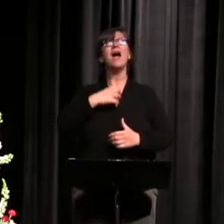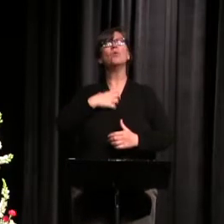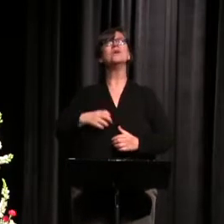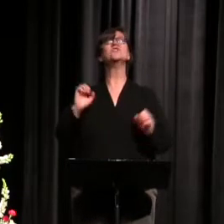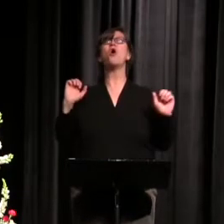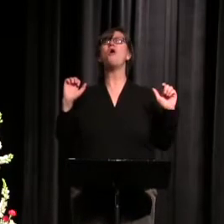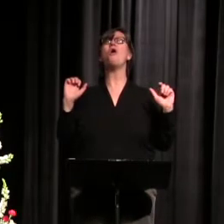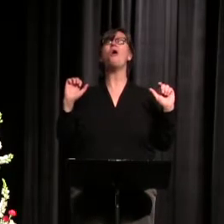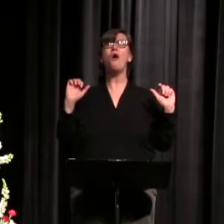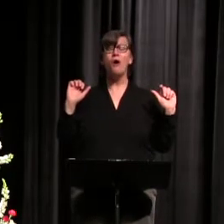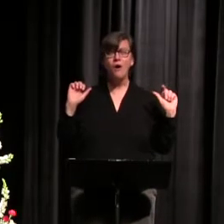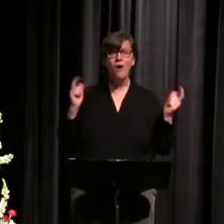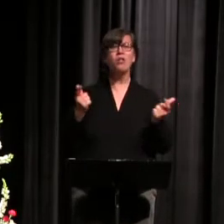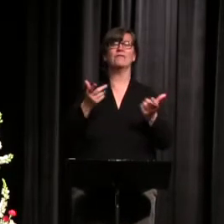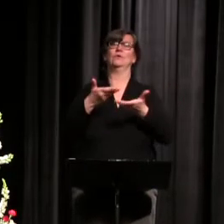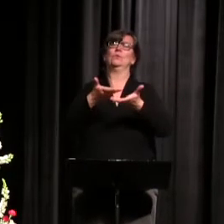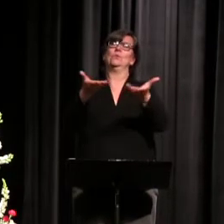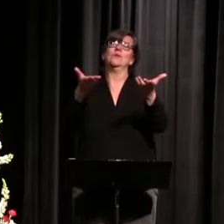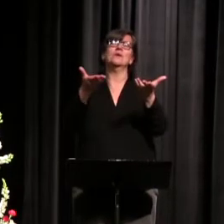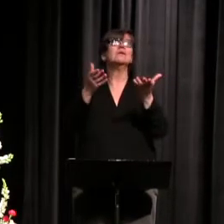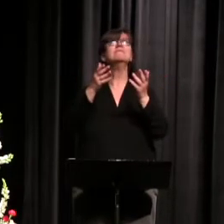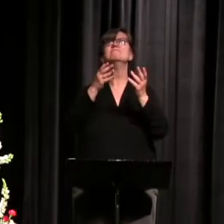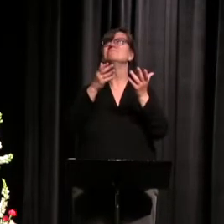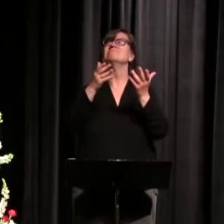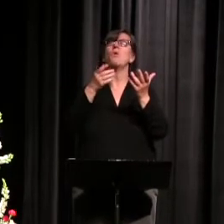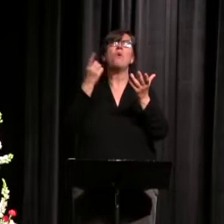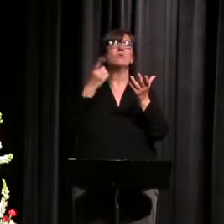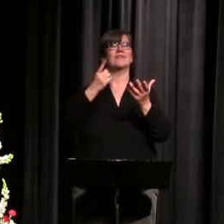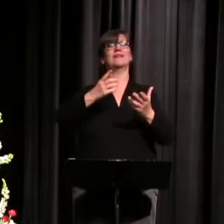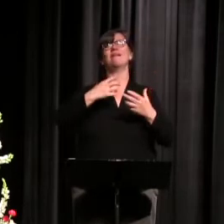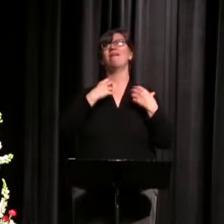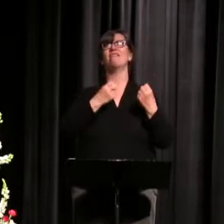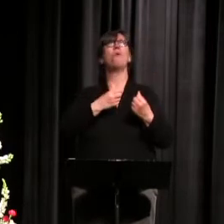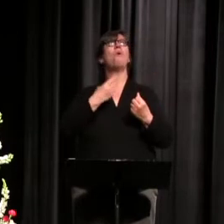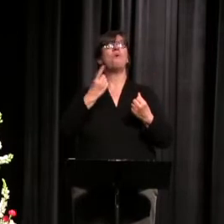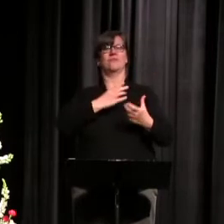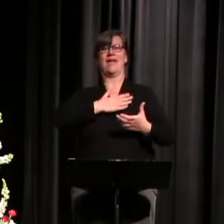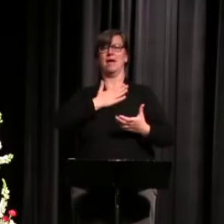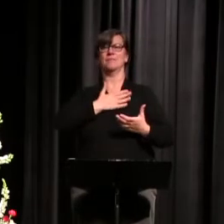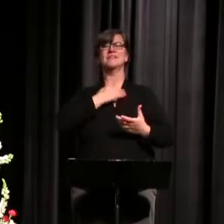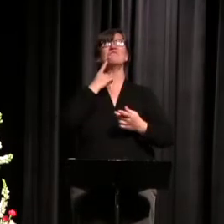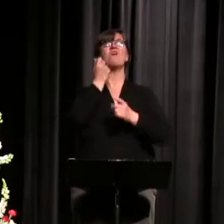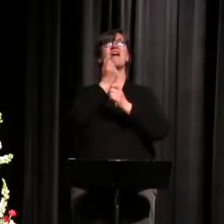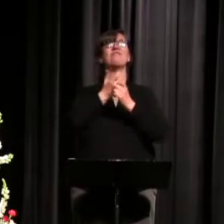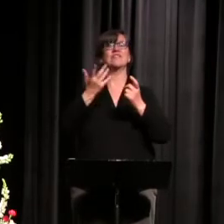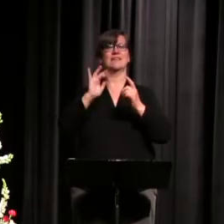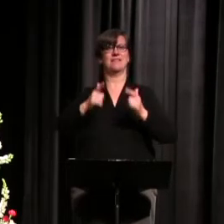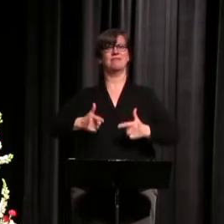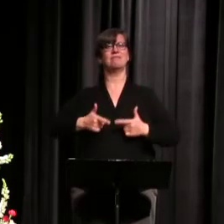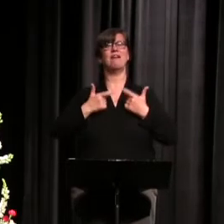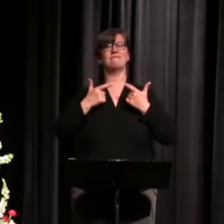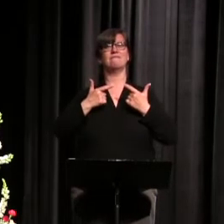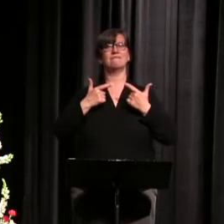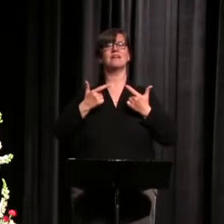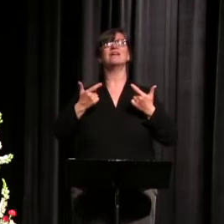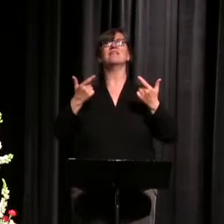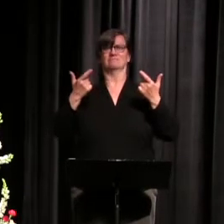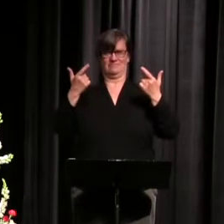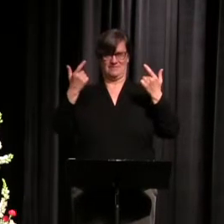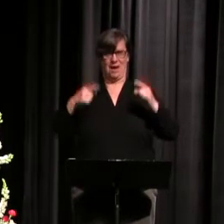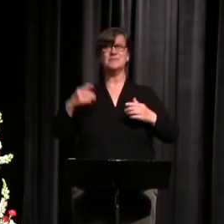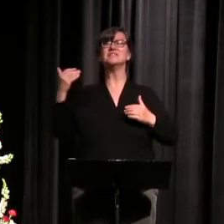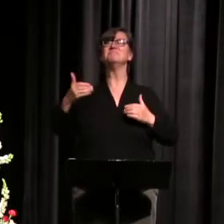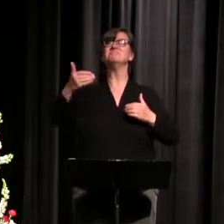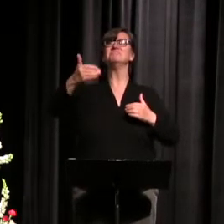all nothing but health and happiness in everything life brings you. Now, you've waited